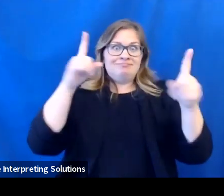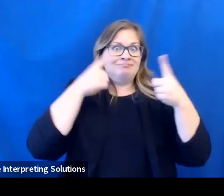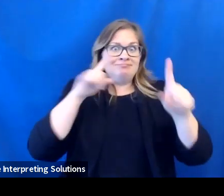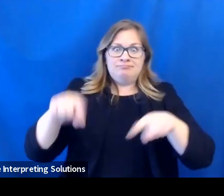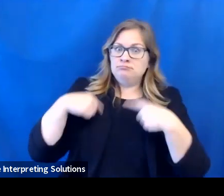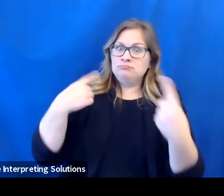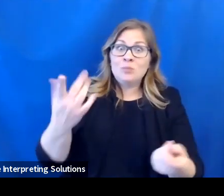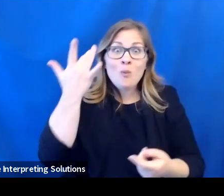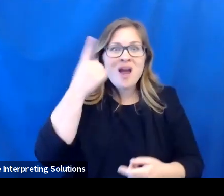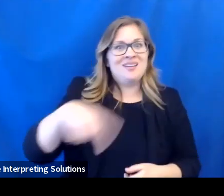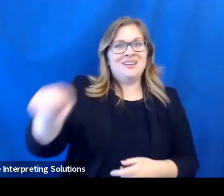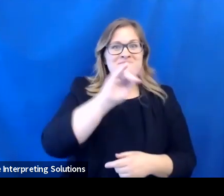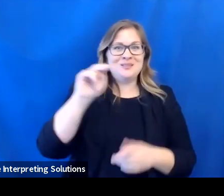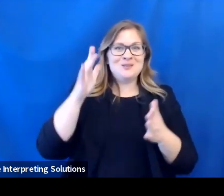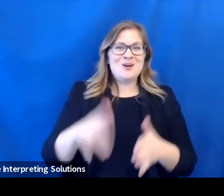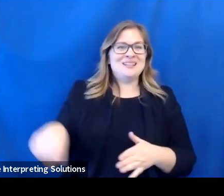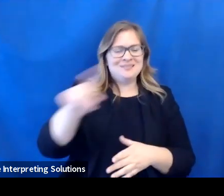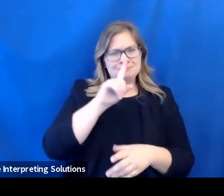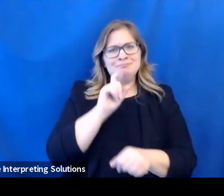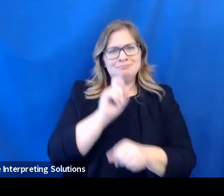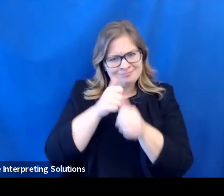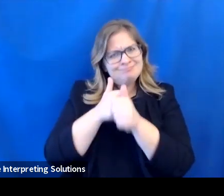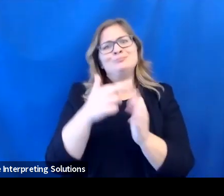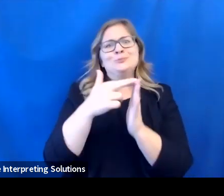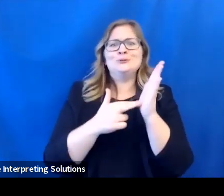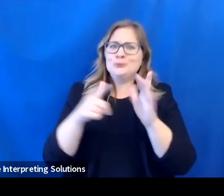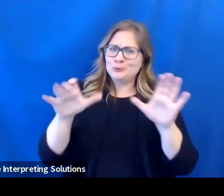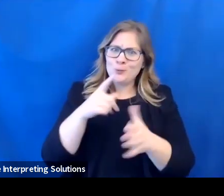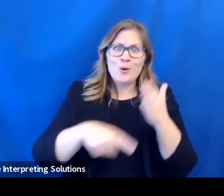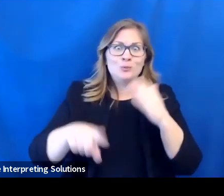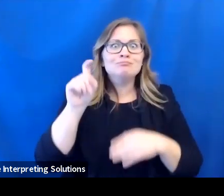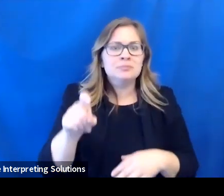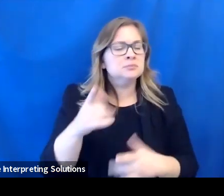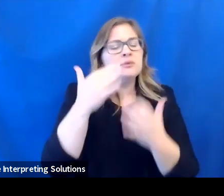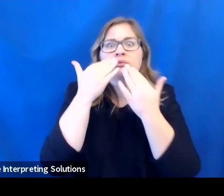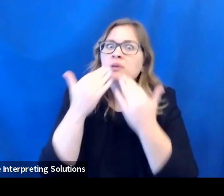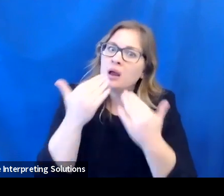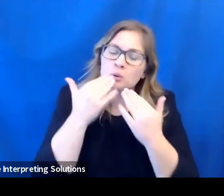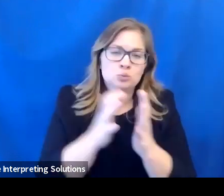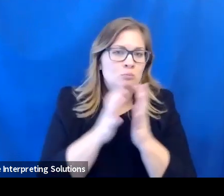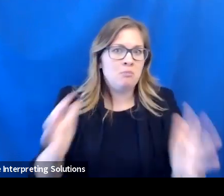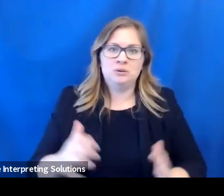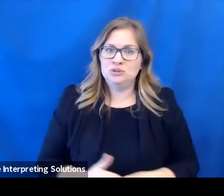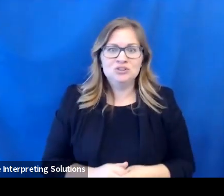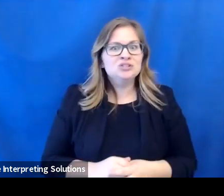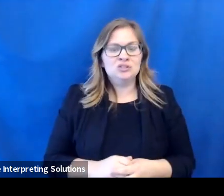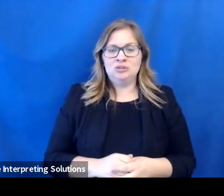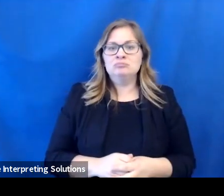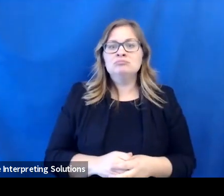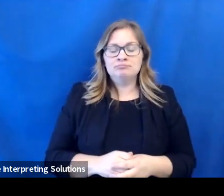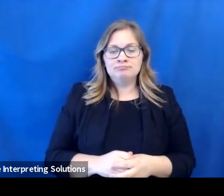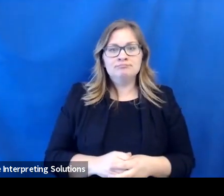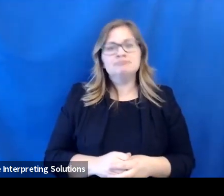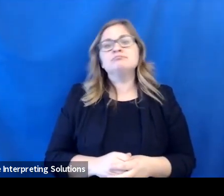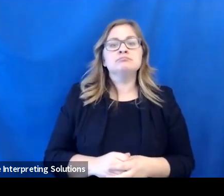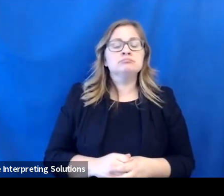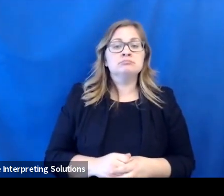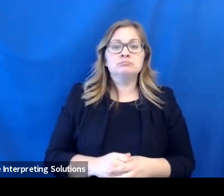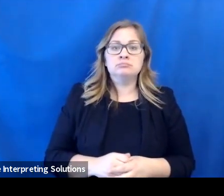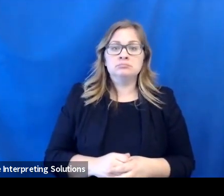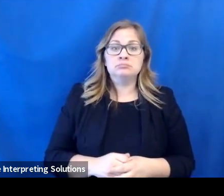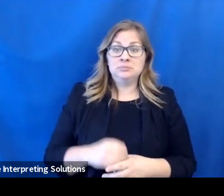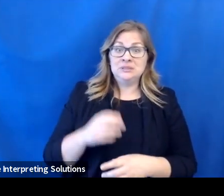that. We can continue to all try and do a little bit better, but I think the biggest thing is that seeing 60 and 70 degree weather and the